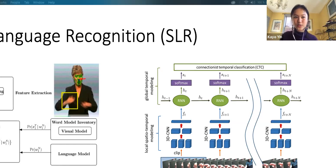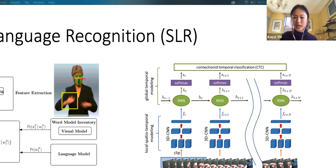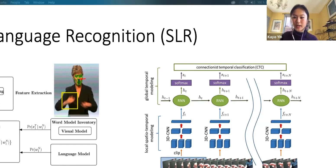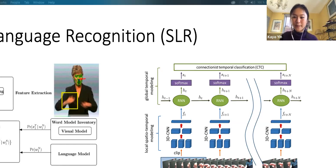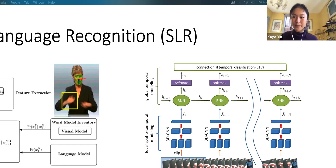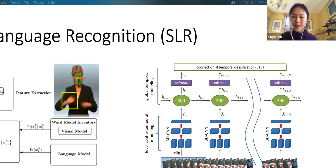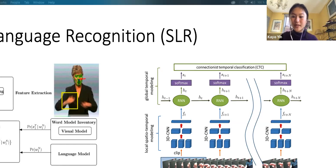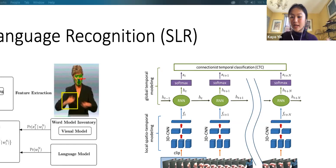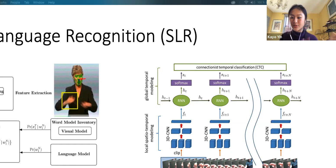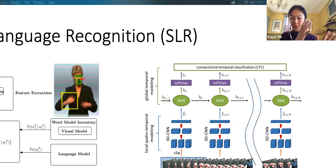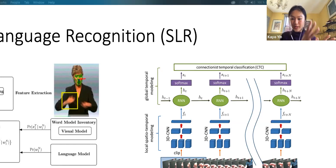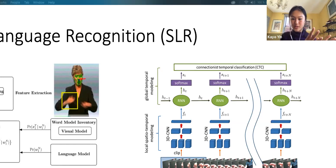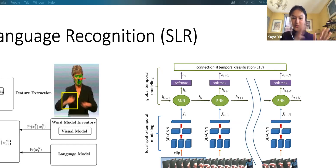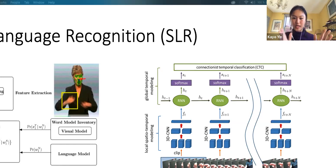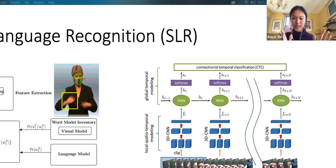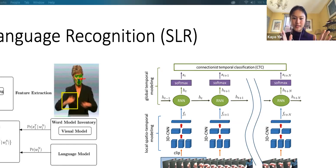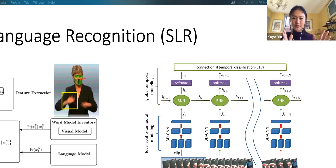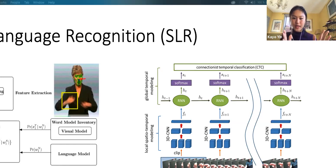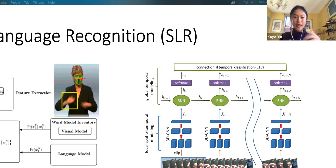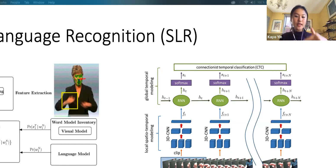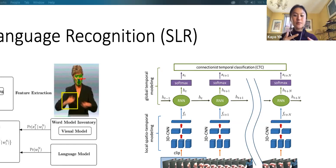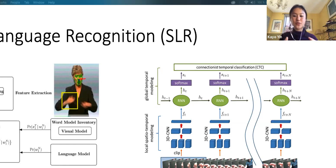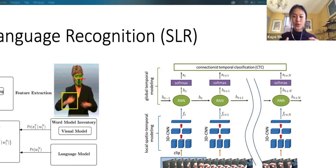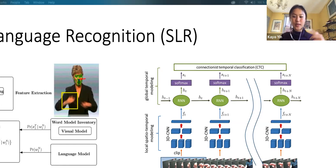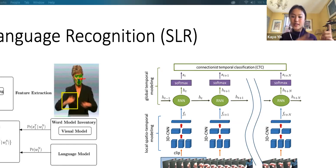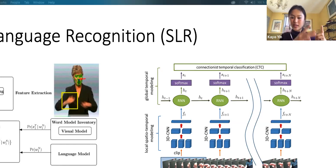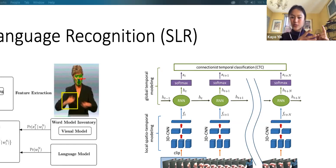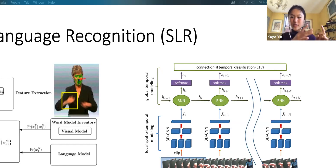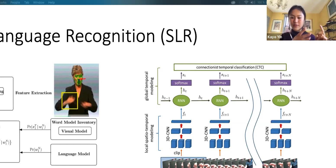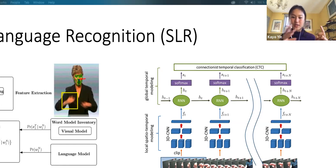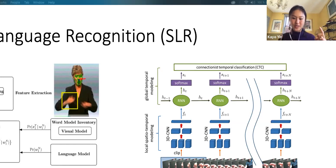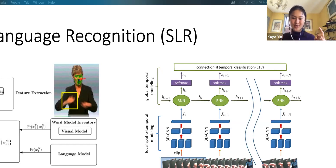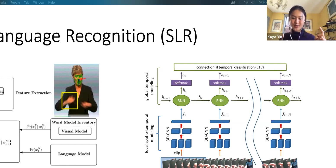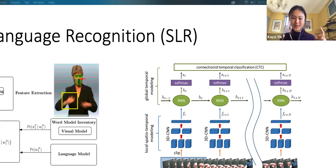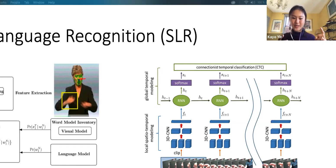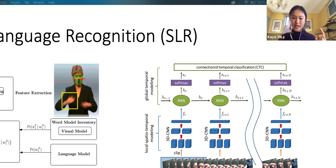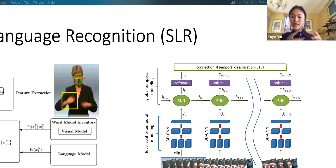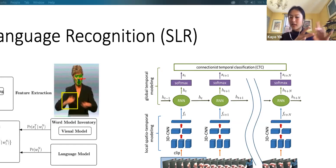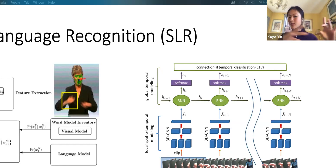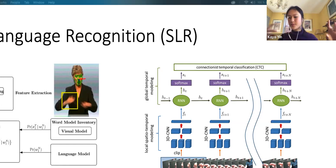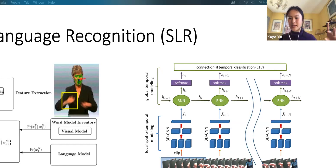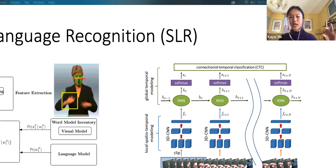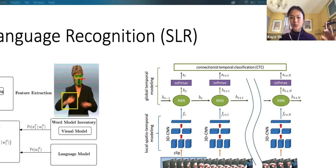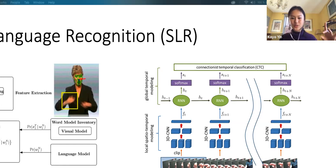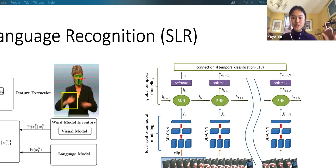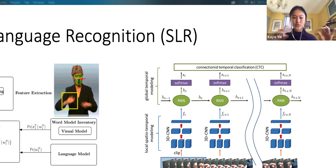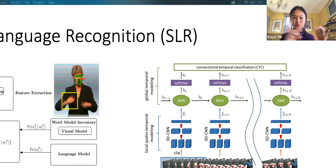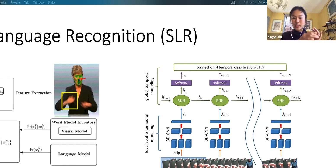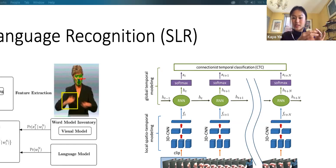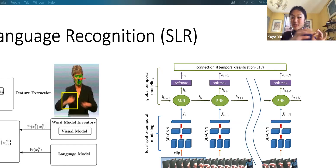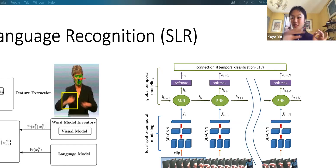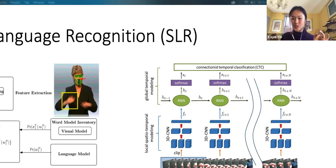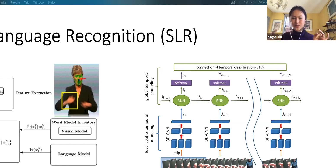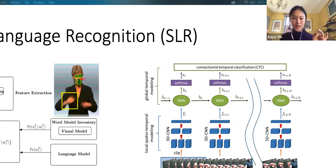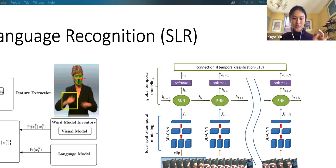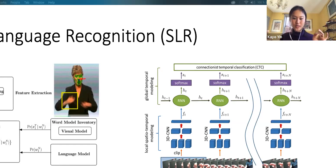learns to align frames to signs and then perform a single sign recognition. And then they combine the outputs to construct